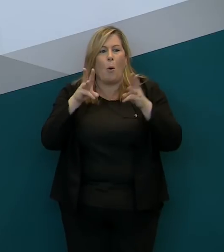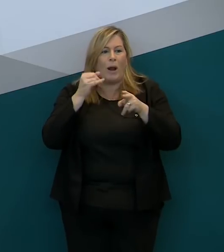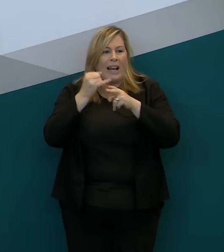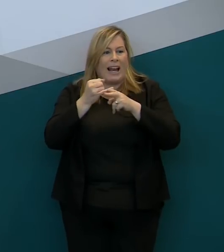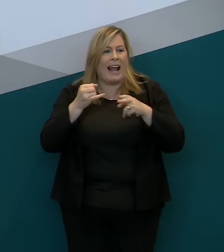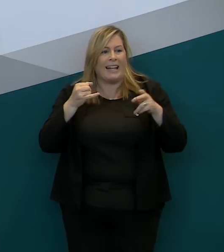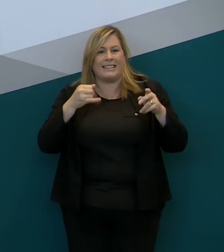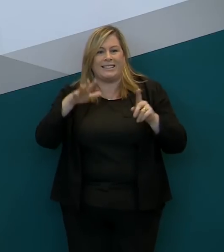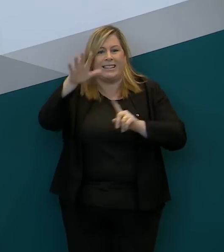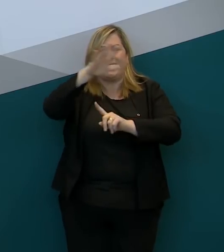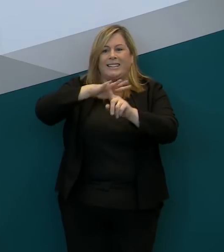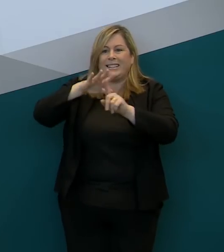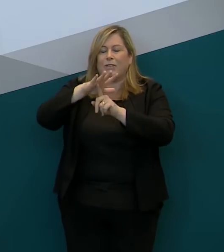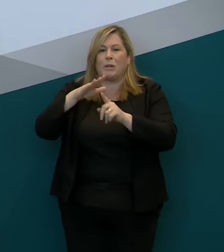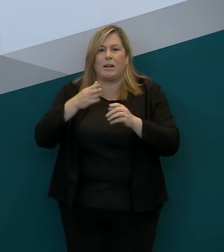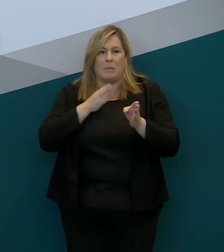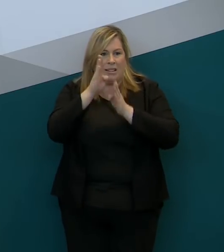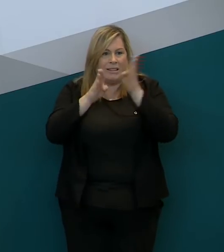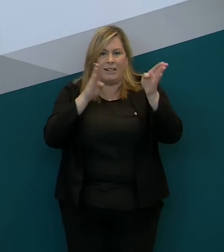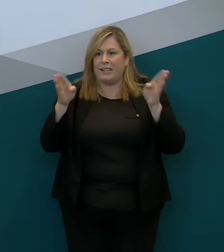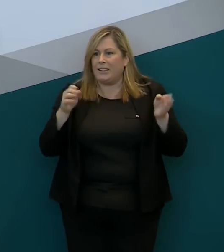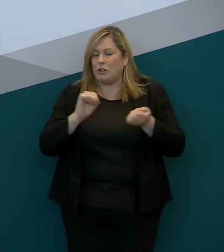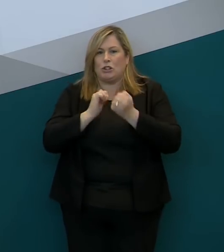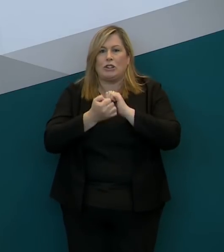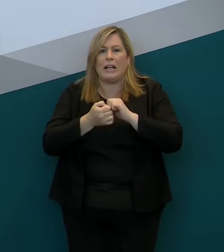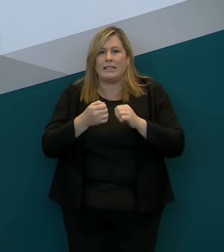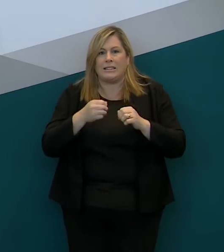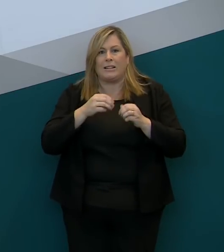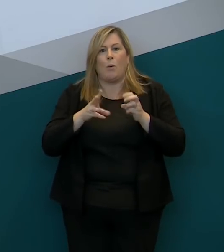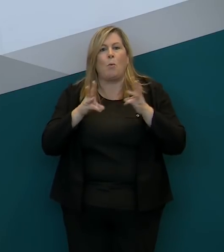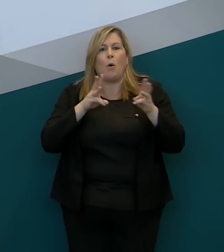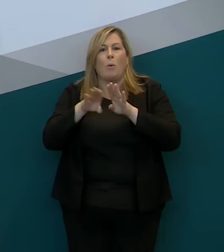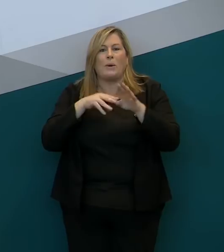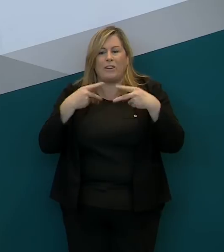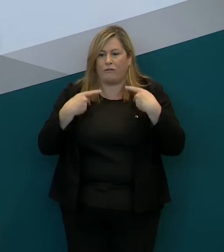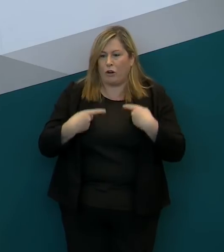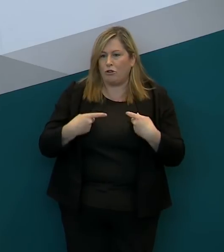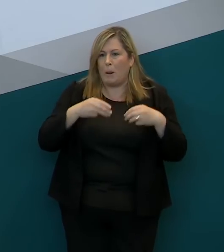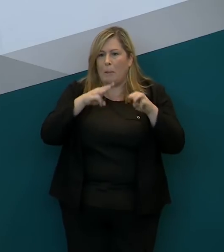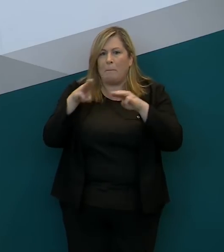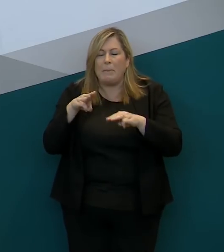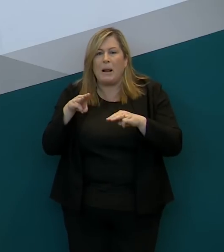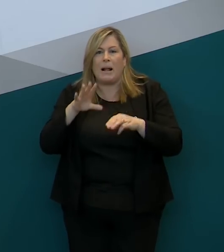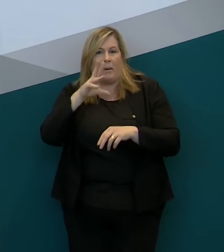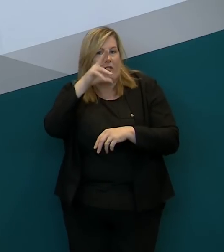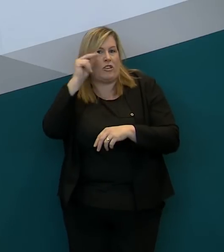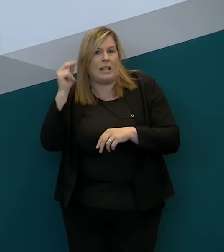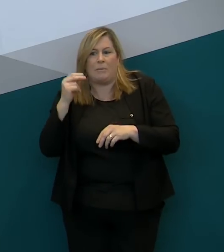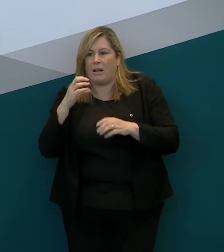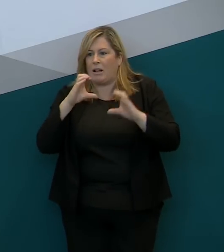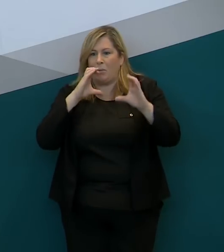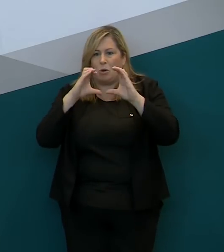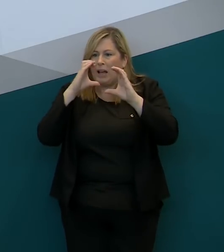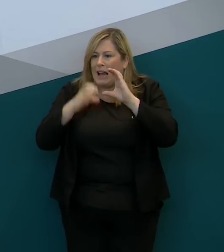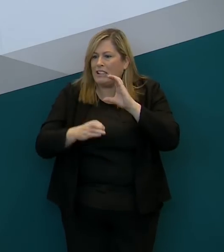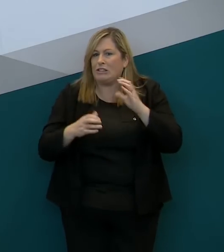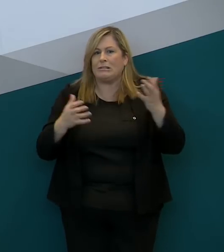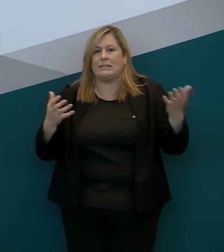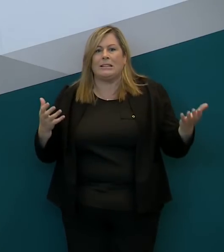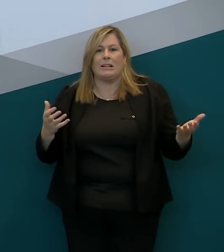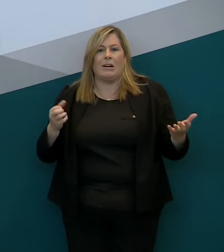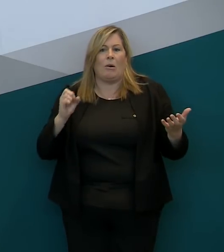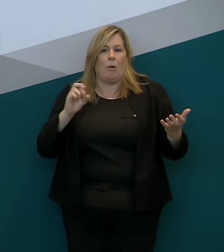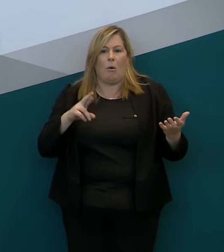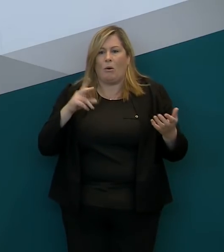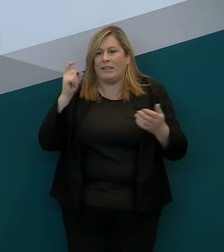of transmission to vulnerable people living in congregated settings where there may be, for example, communications difficulties, and where there may